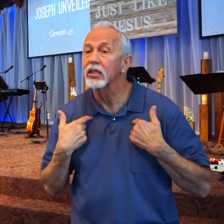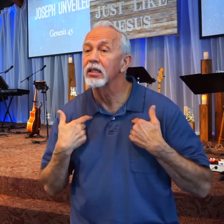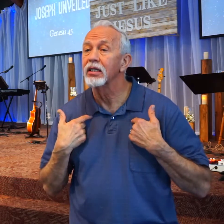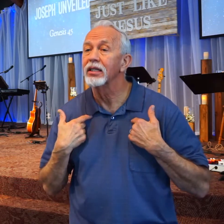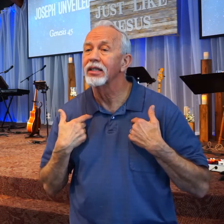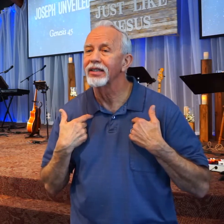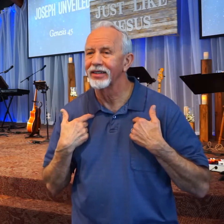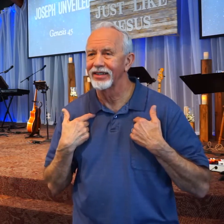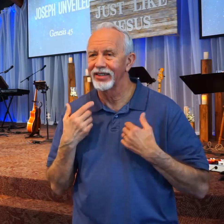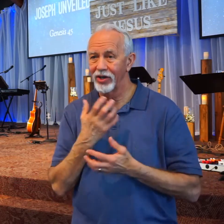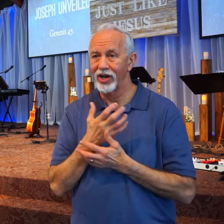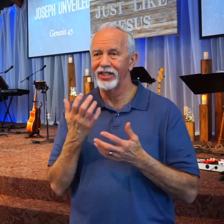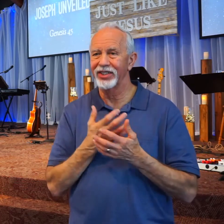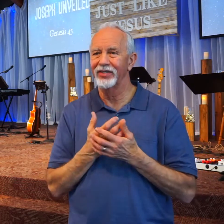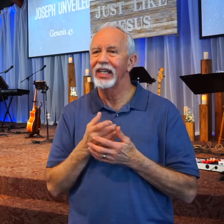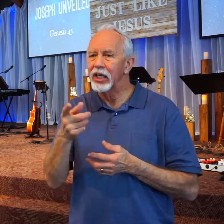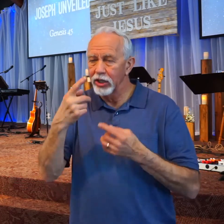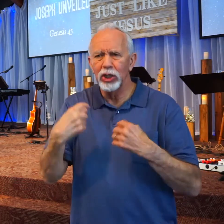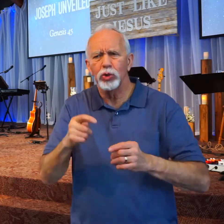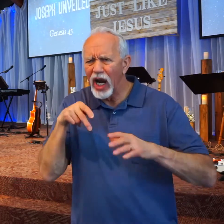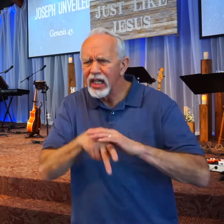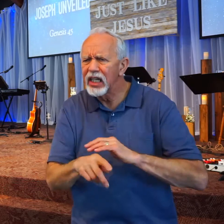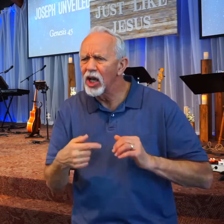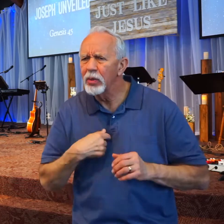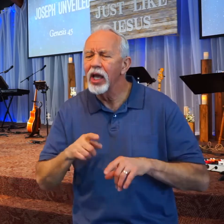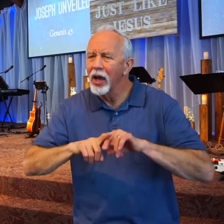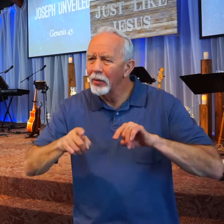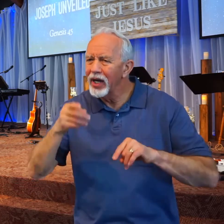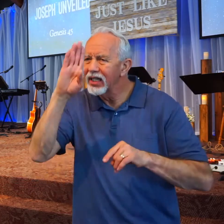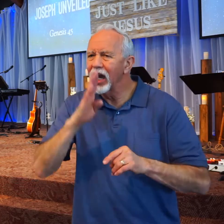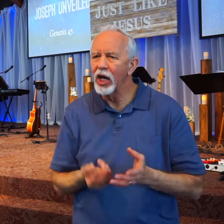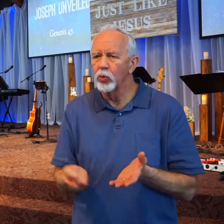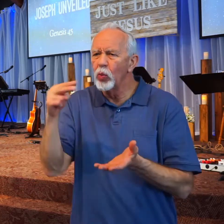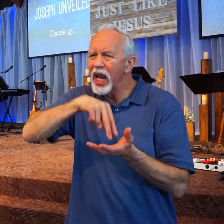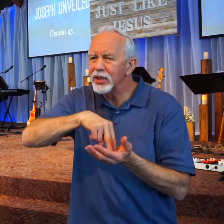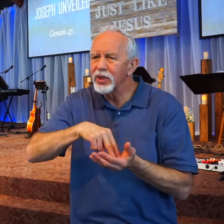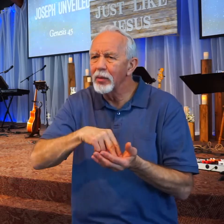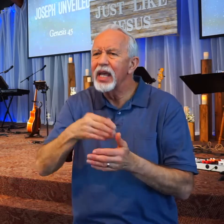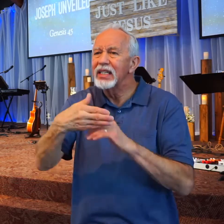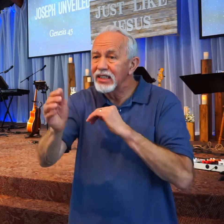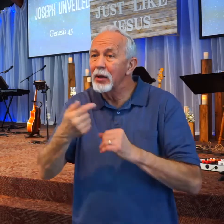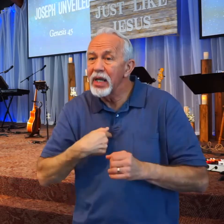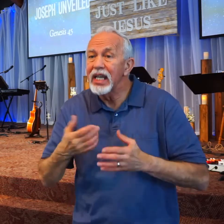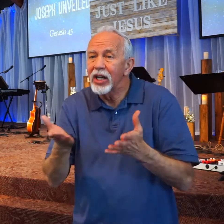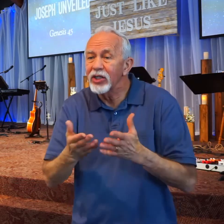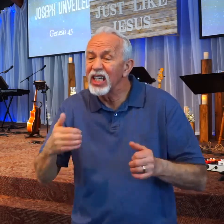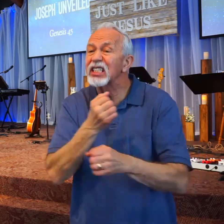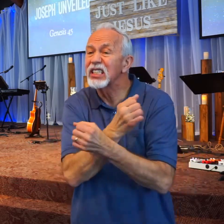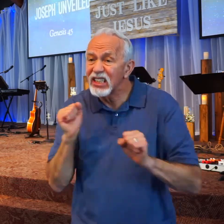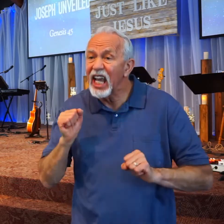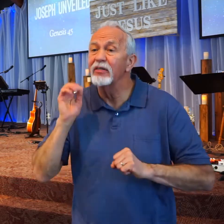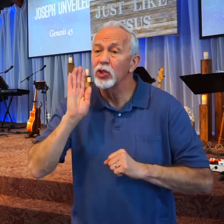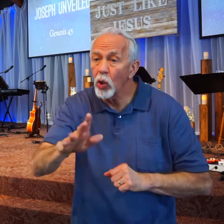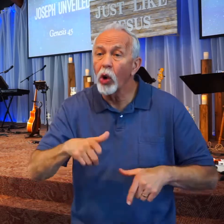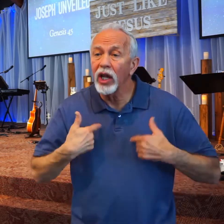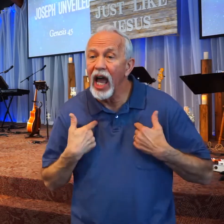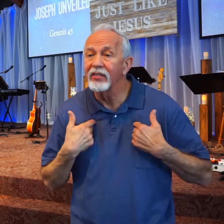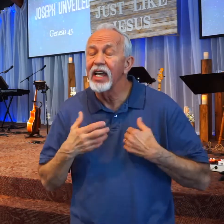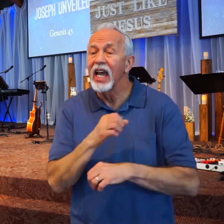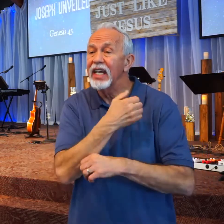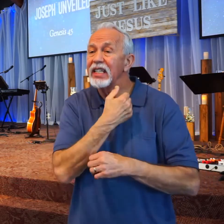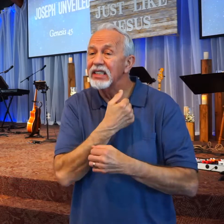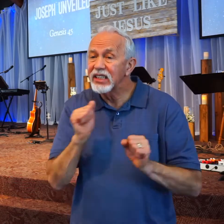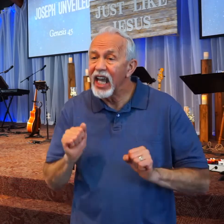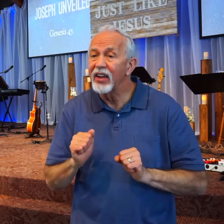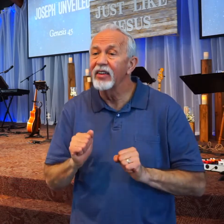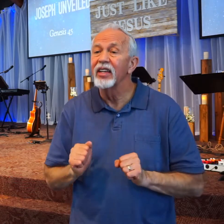awesome is that? You tried to kill me, but God raised me up, and he sent me here to save your life and to save the lives